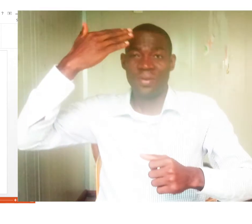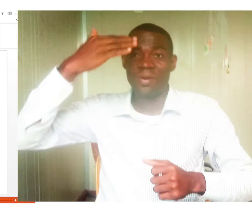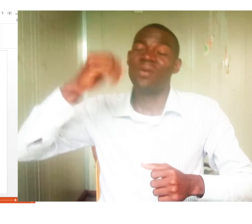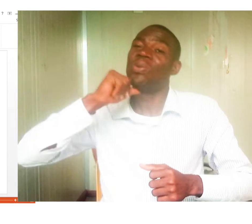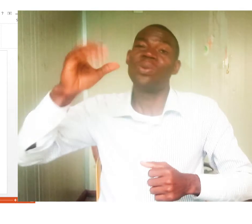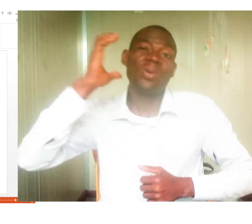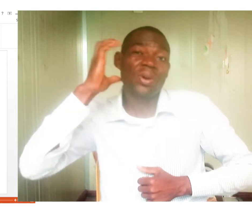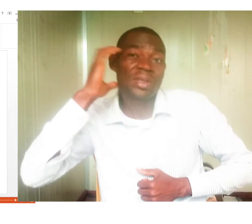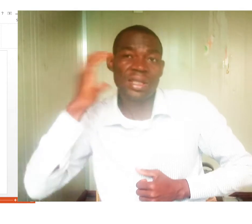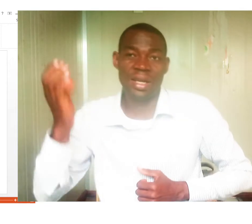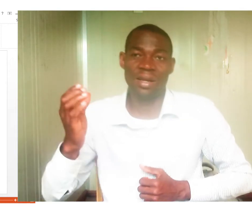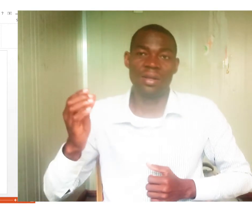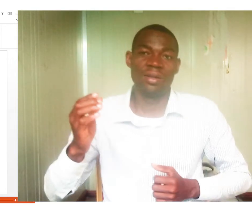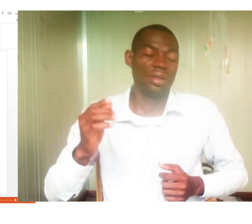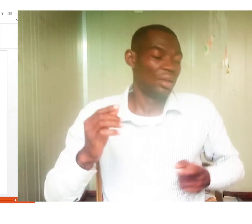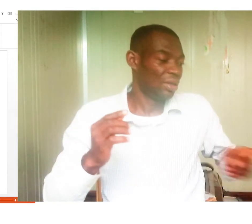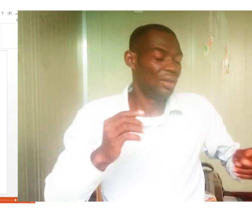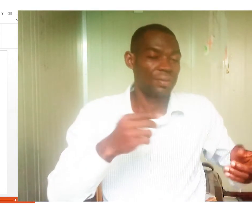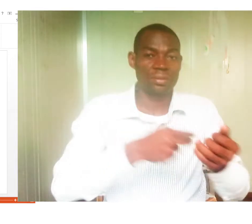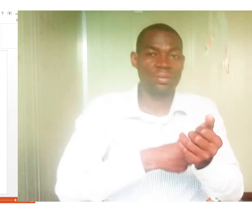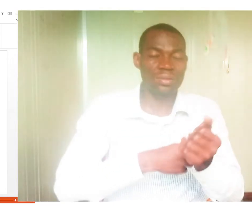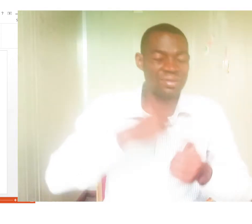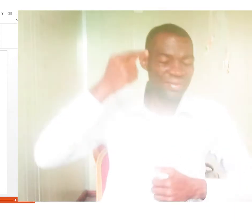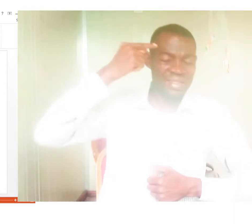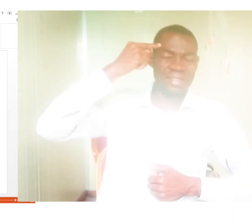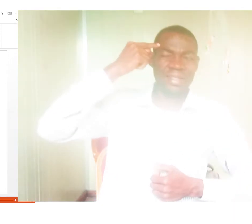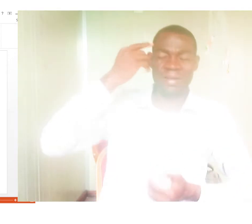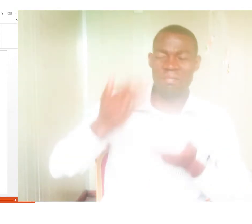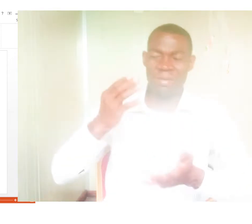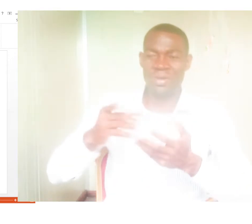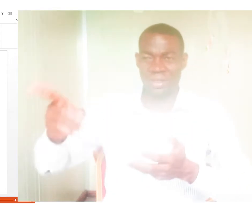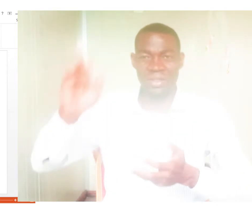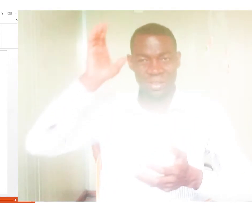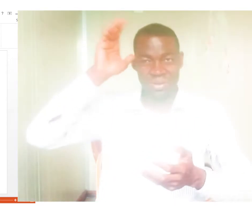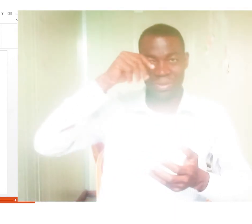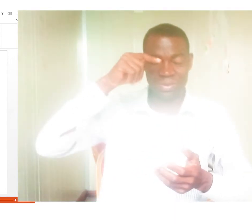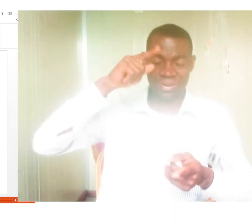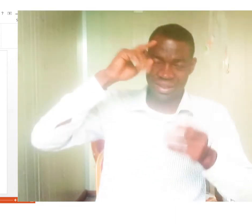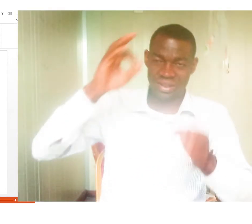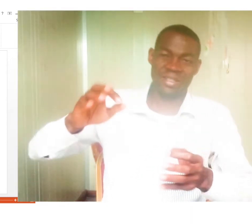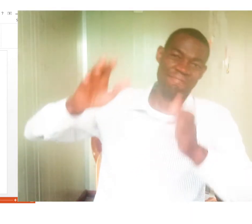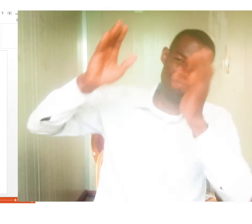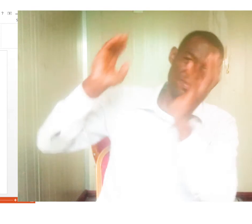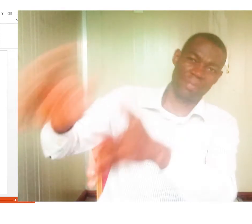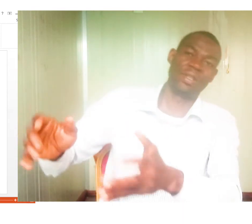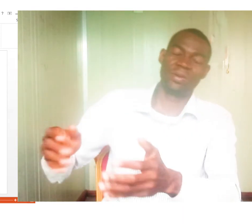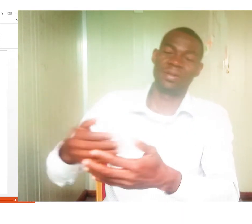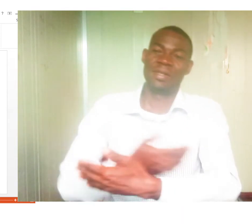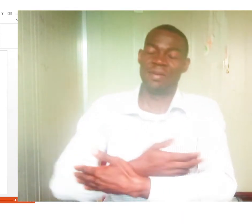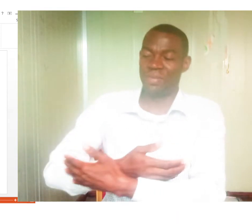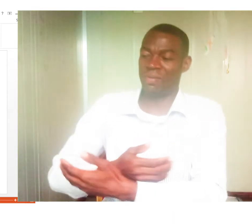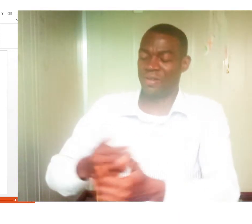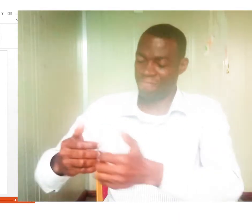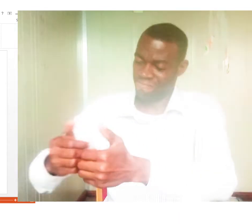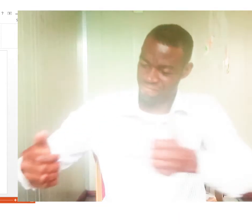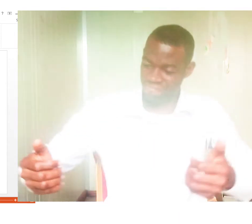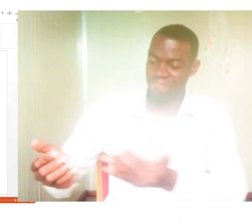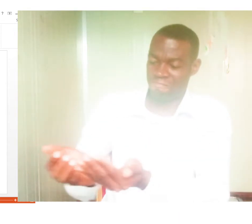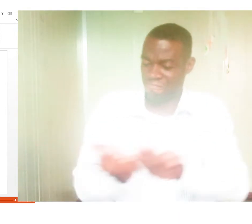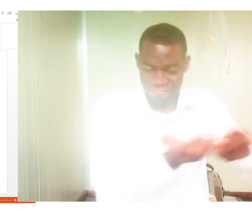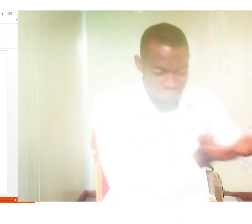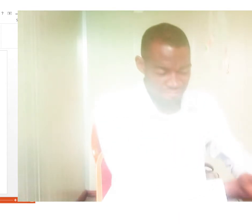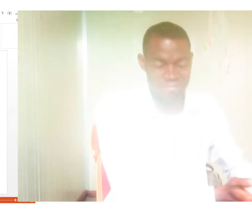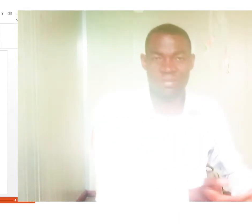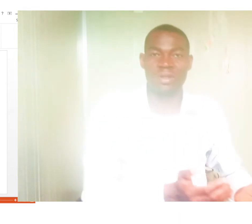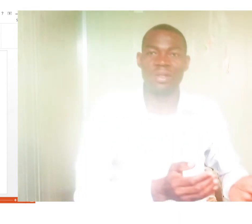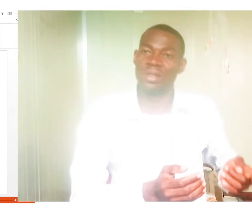in another room. When the mother of the deaf lady came to ask how her daughter